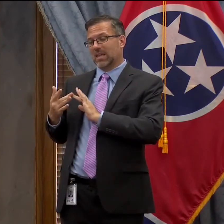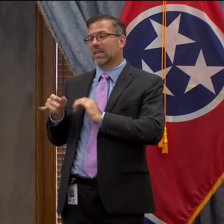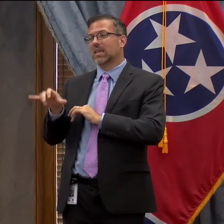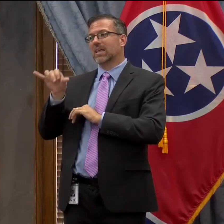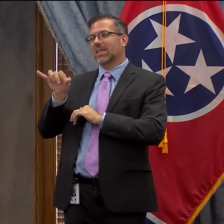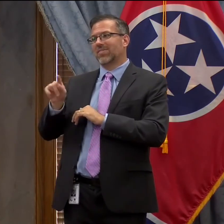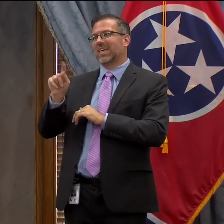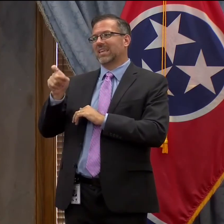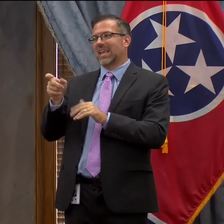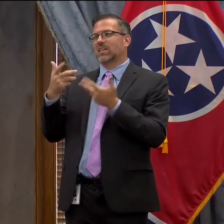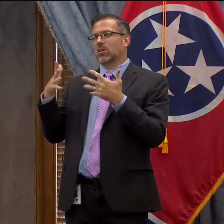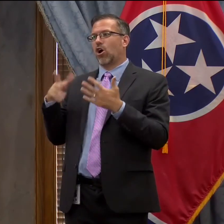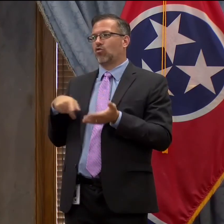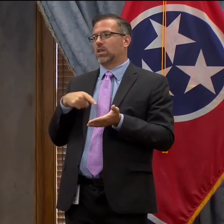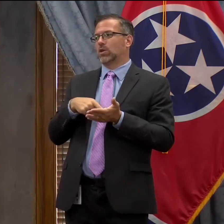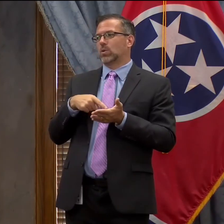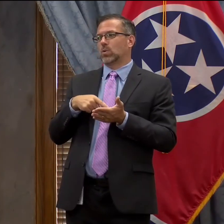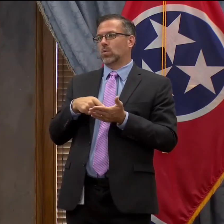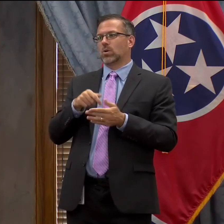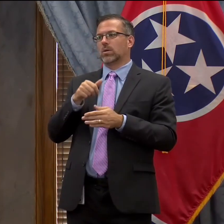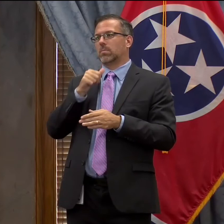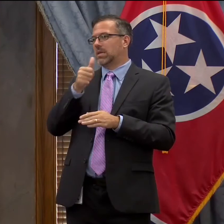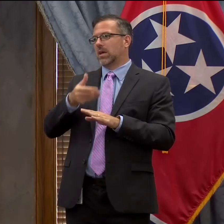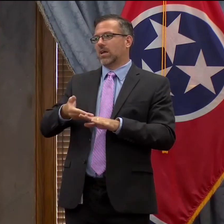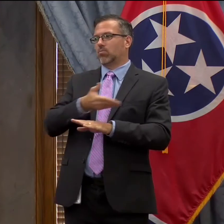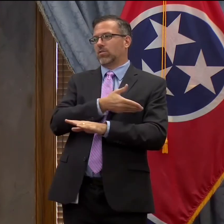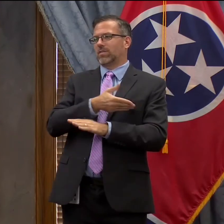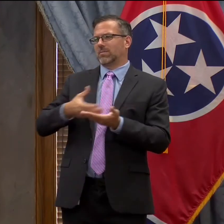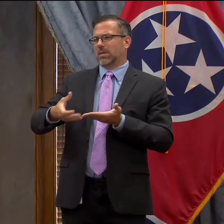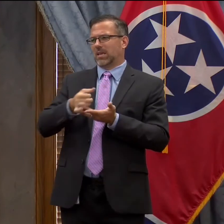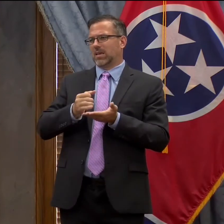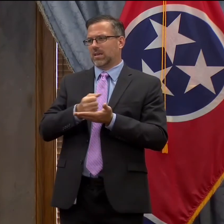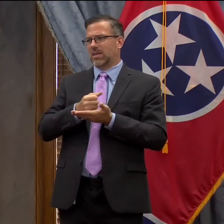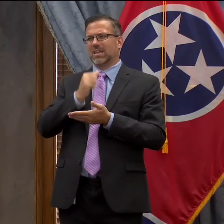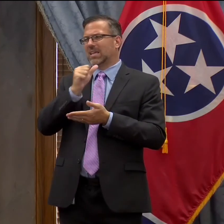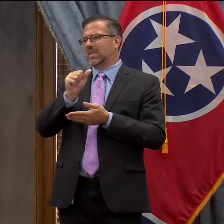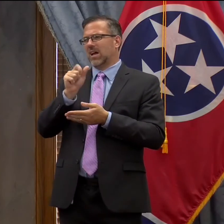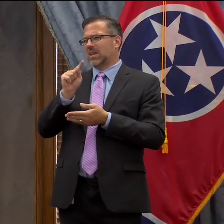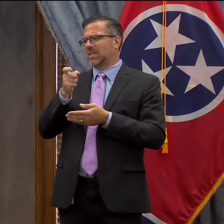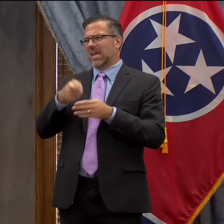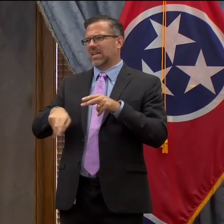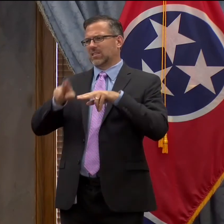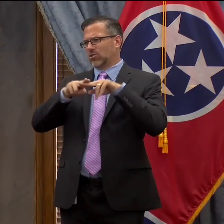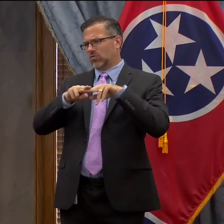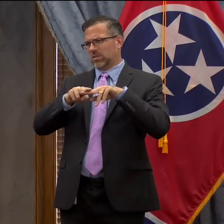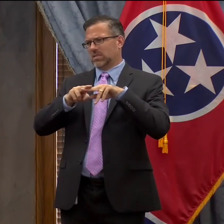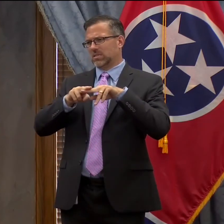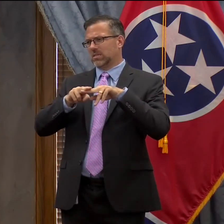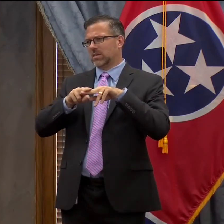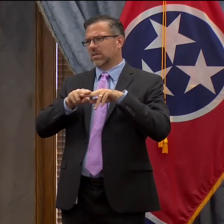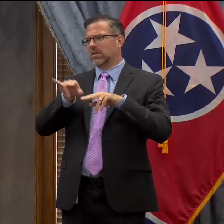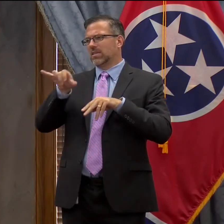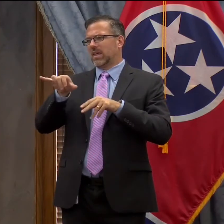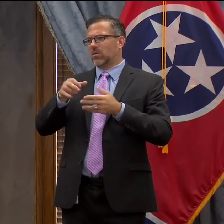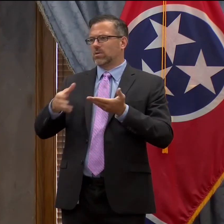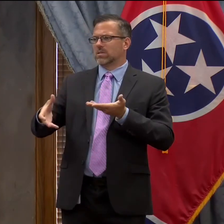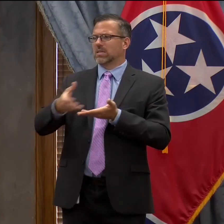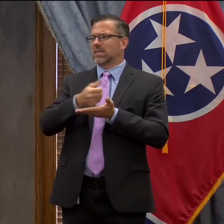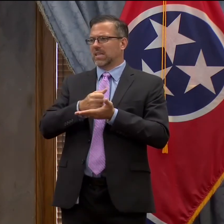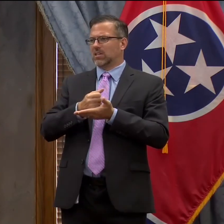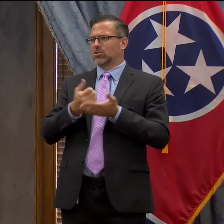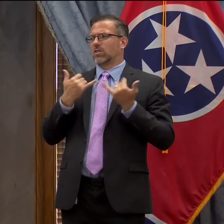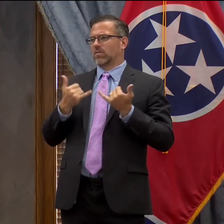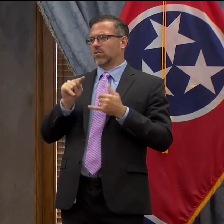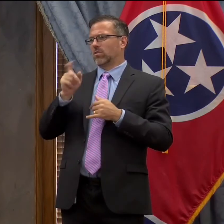that was already due but not previously being collected. It wasn't a tax increase, it was a collection of a current tax